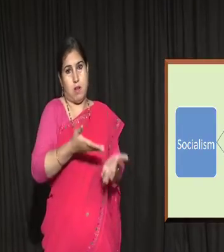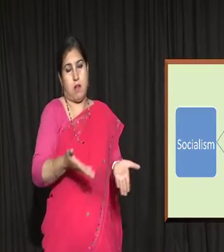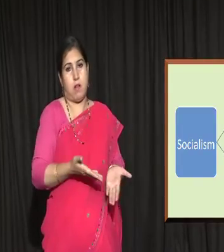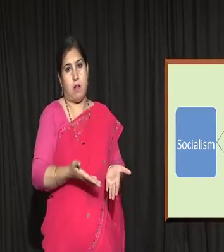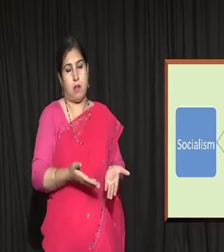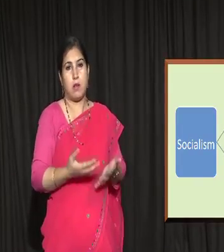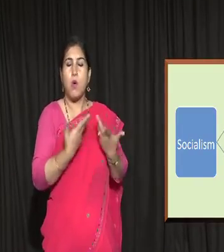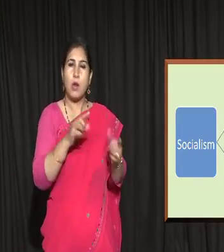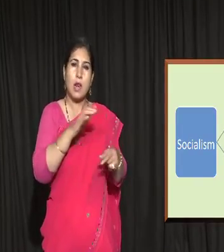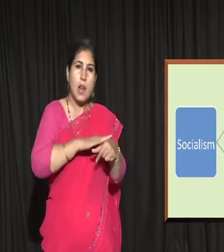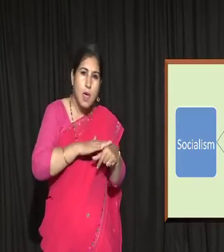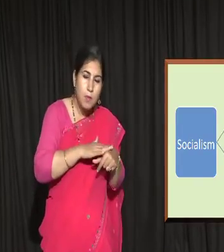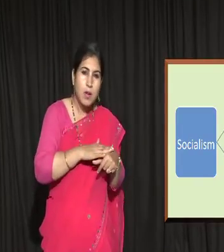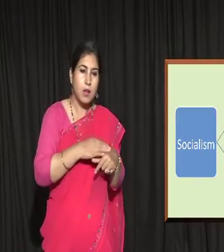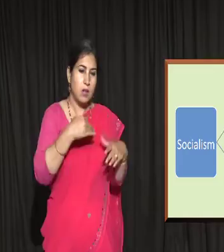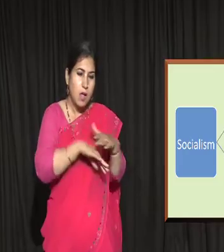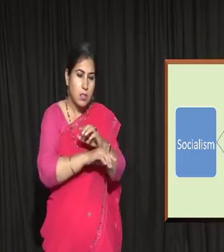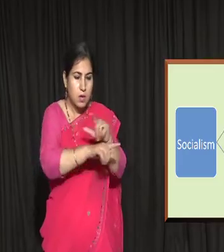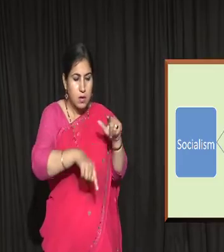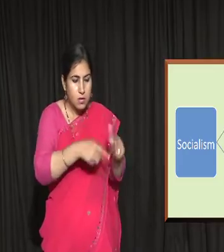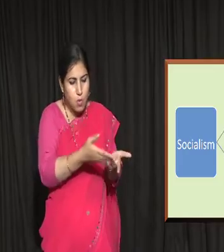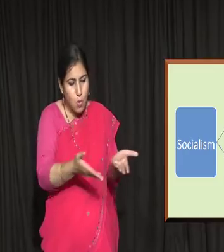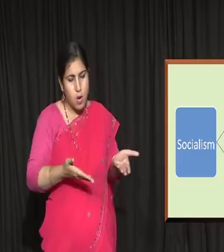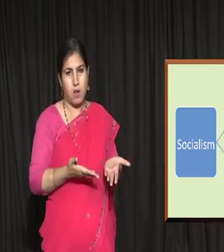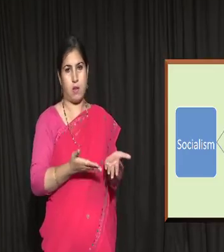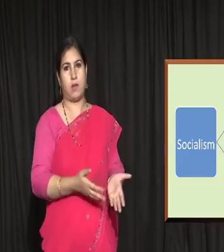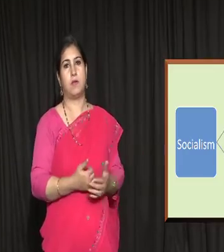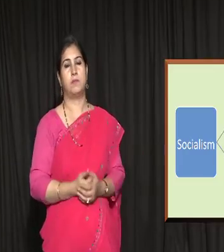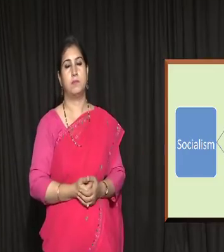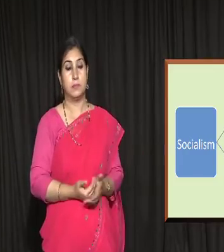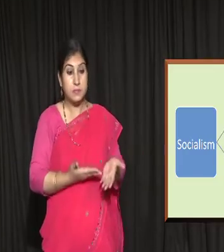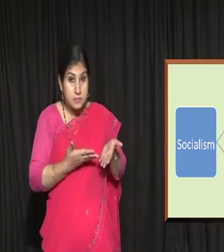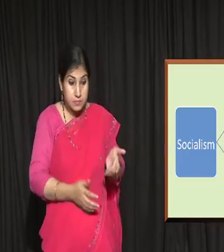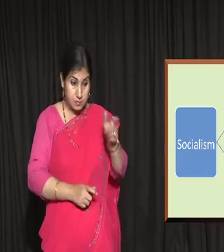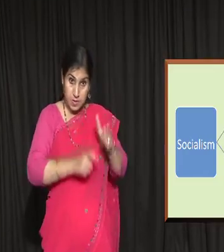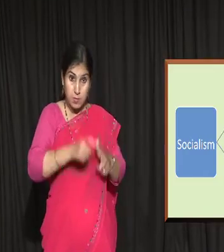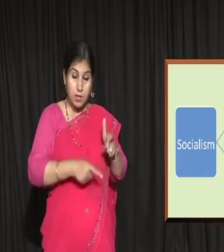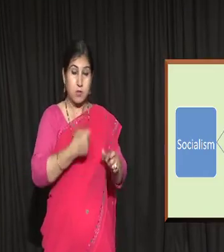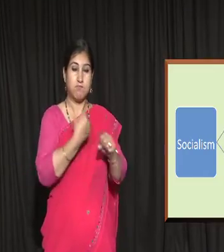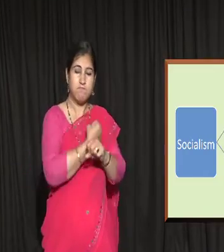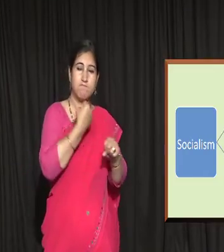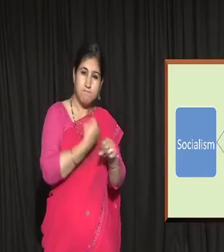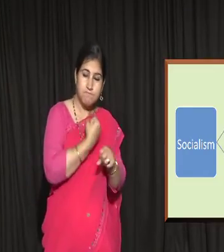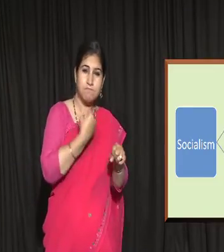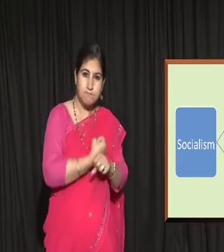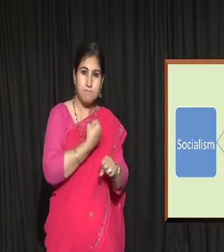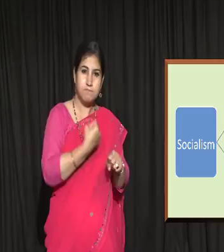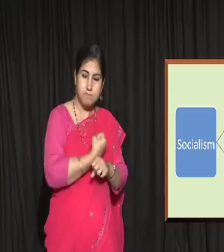All laborers were in this class. These people worked in the factories.